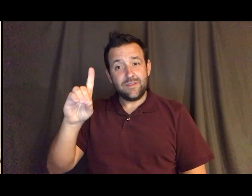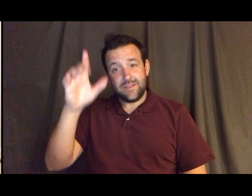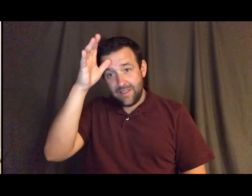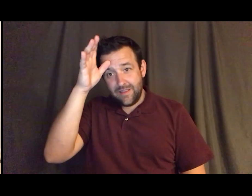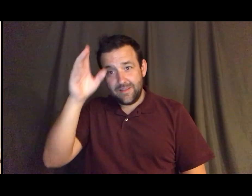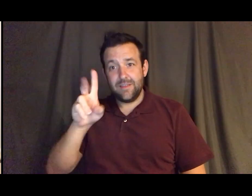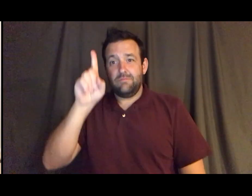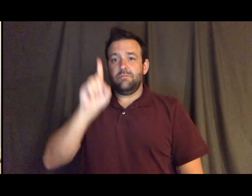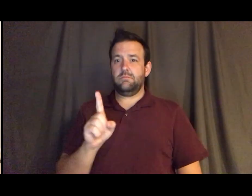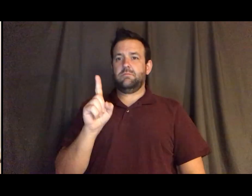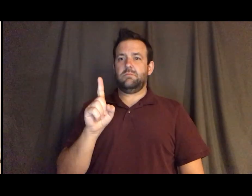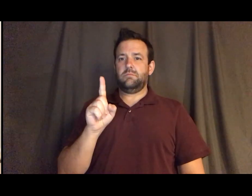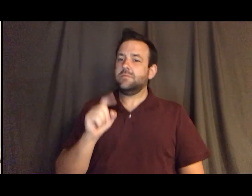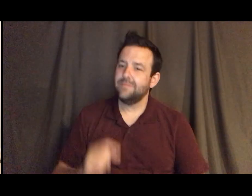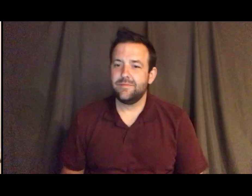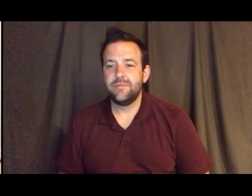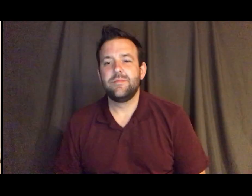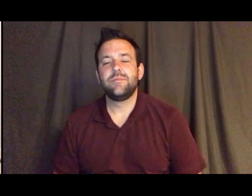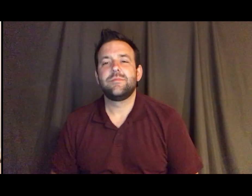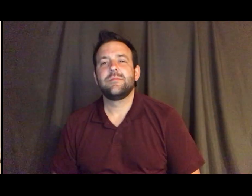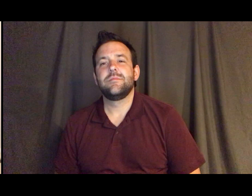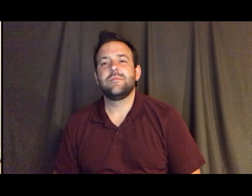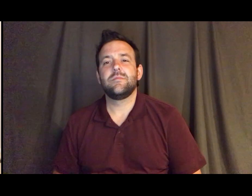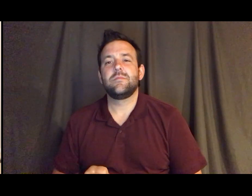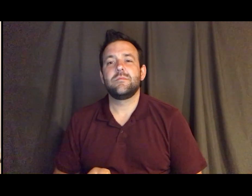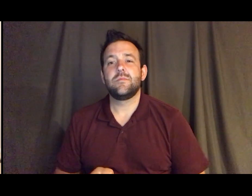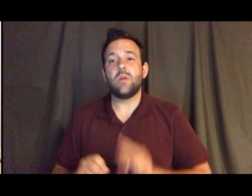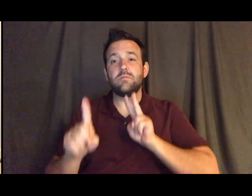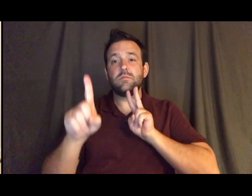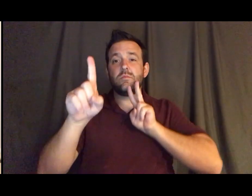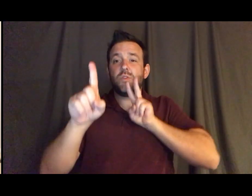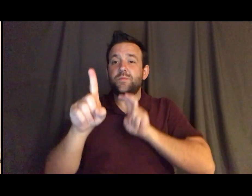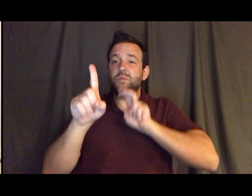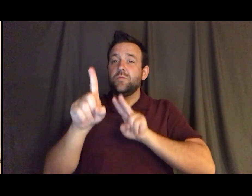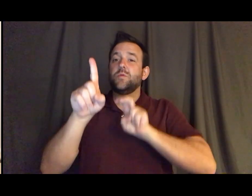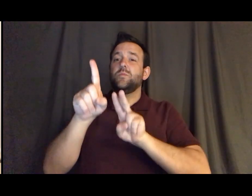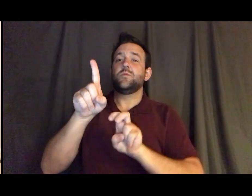Julie and David crossed the street and went into the store. The man who ran the store